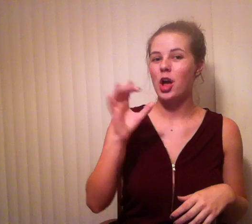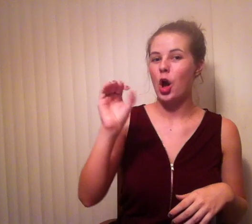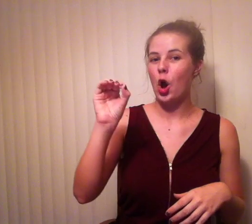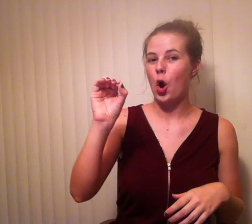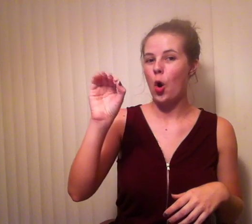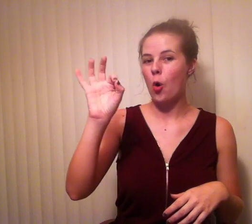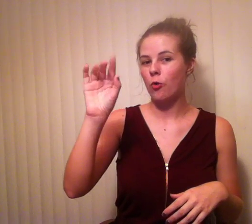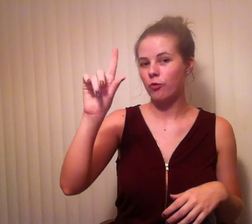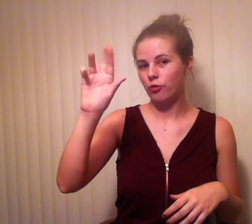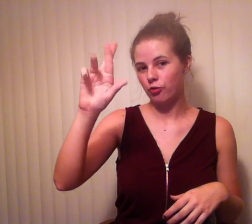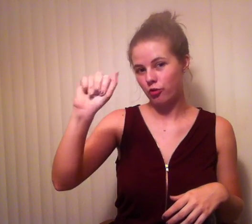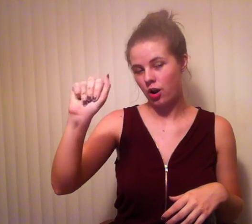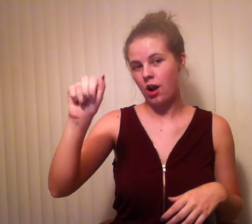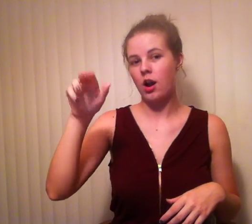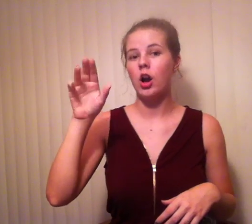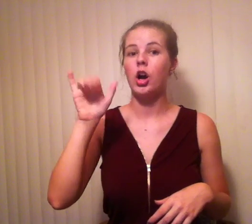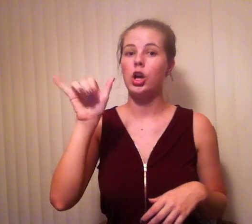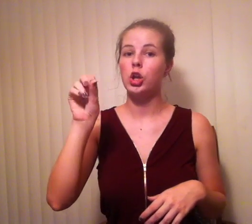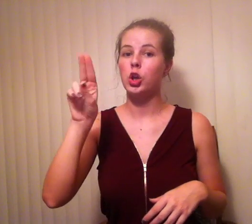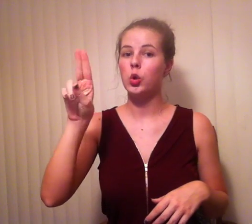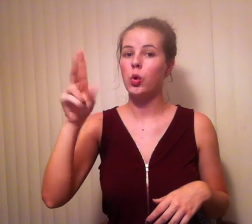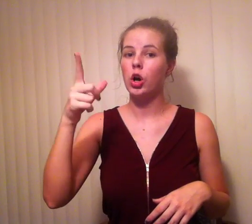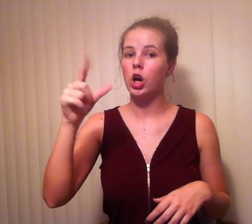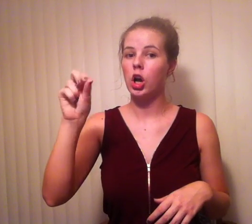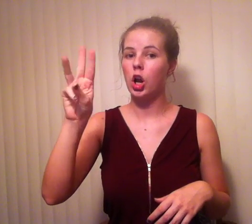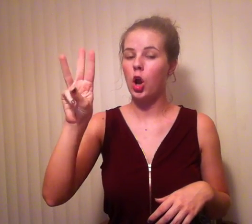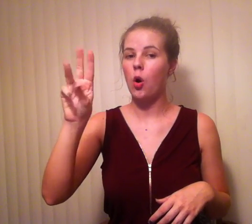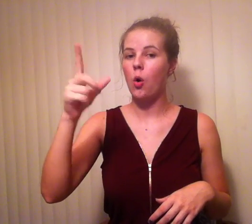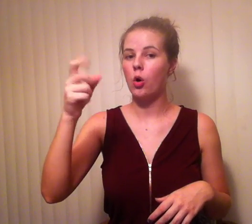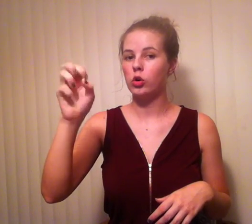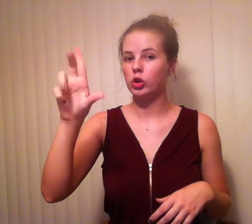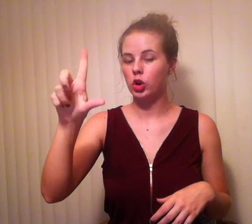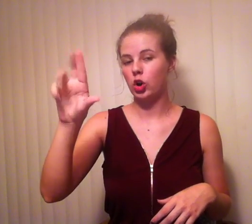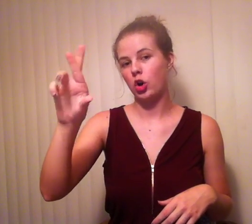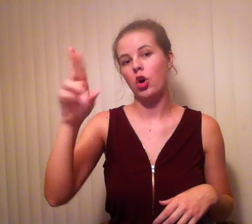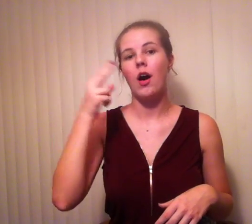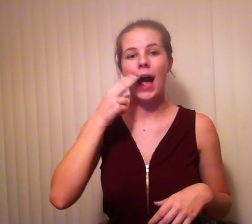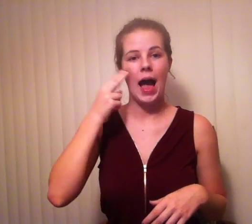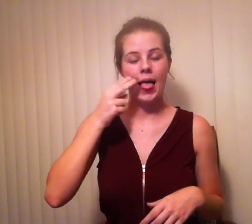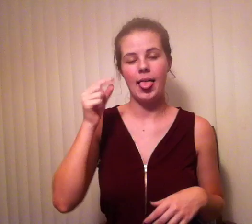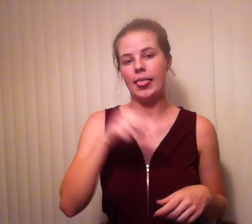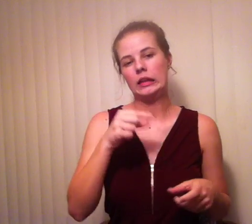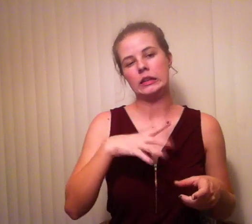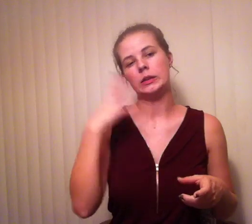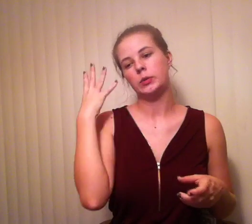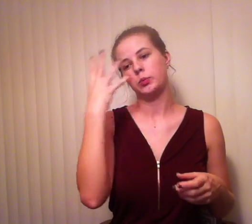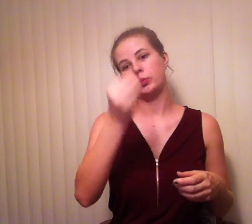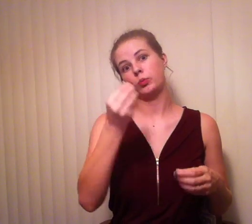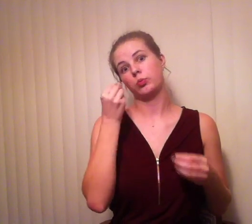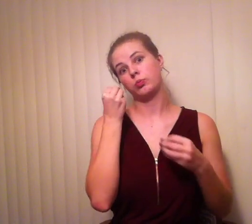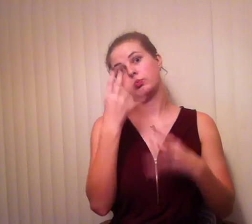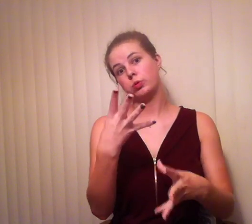and it's the You Glow Girl highlighter. It is so beautiful. I love it so much. It's a